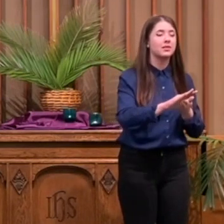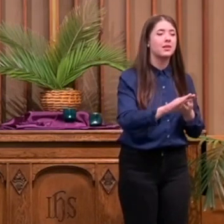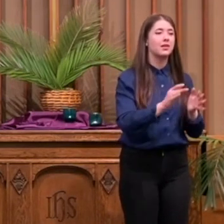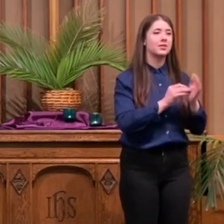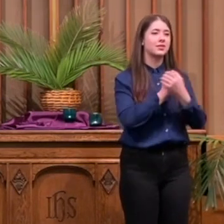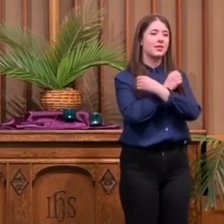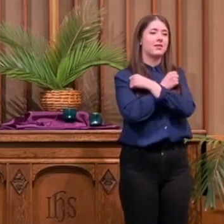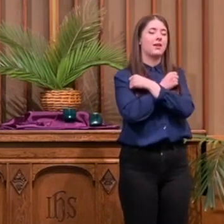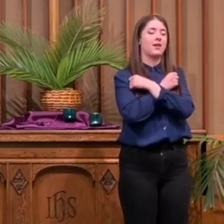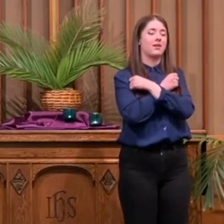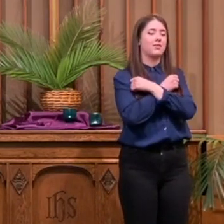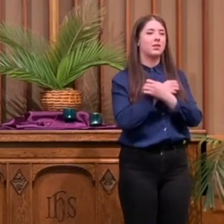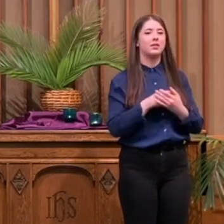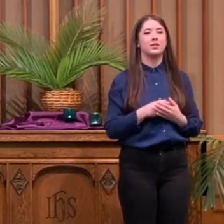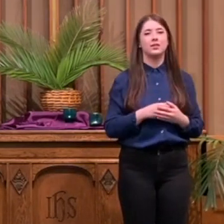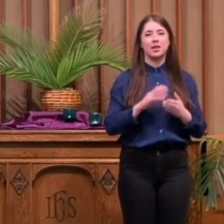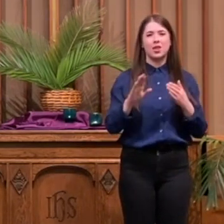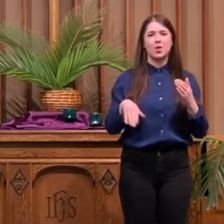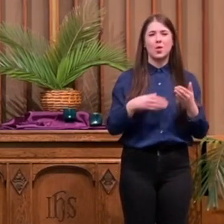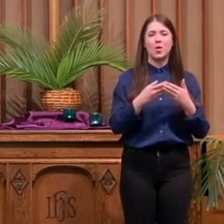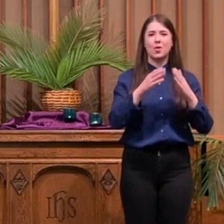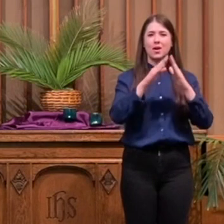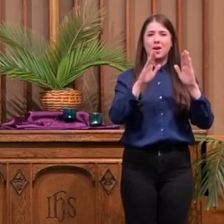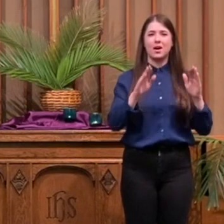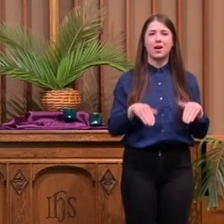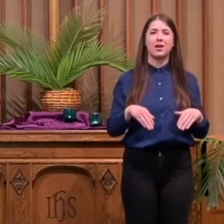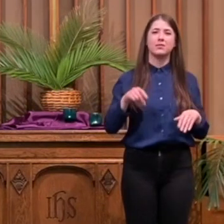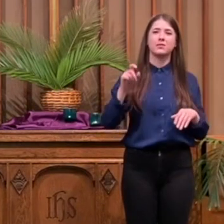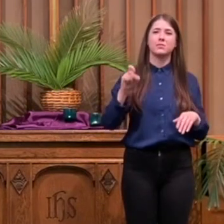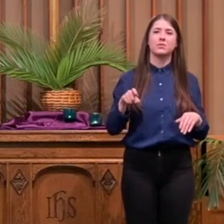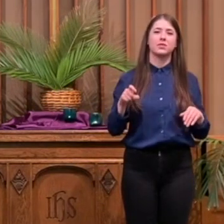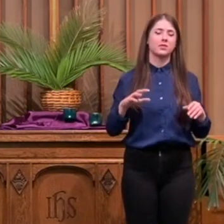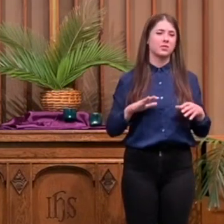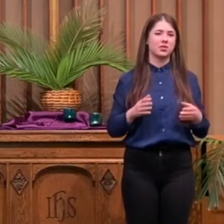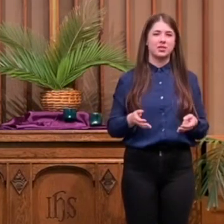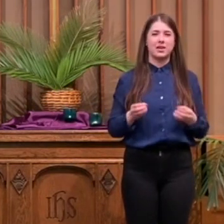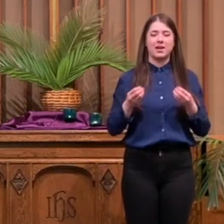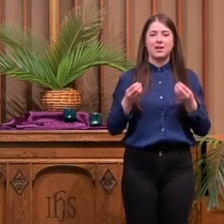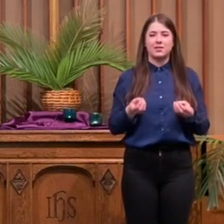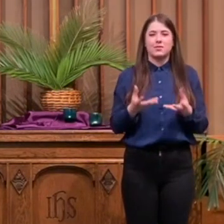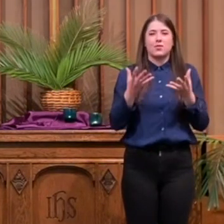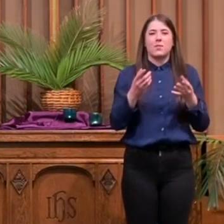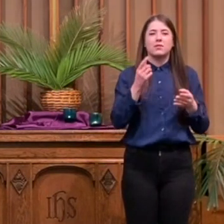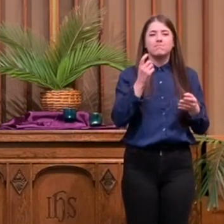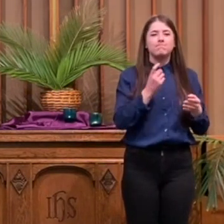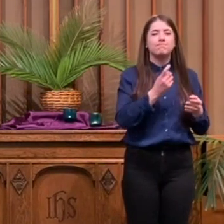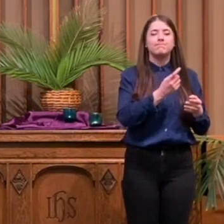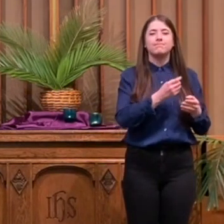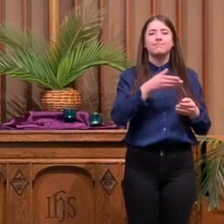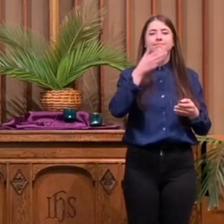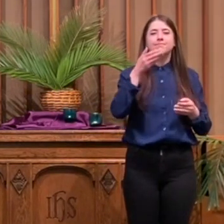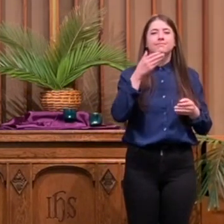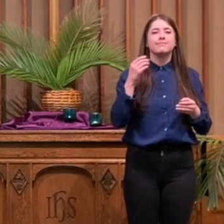love. The whole house must have been saturated in the scent of her